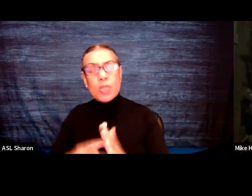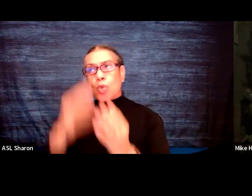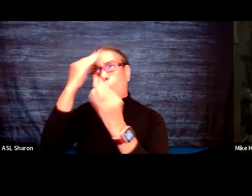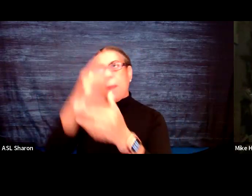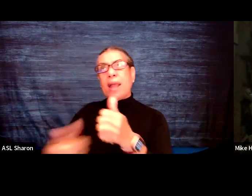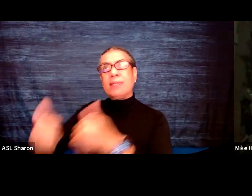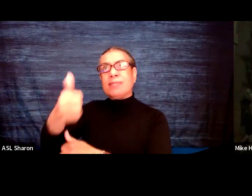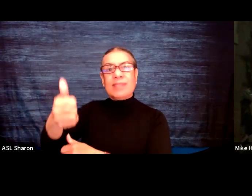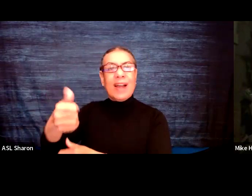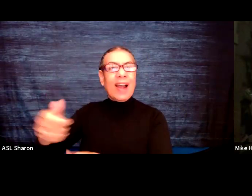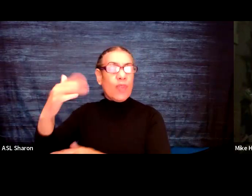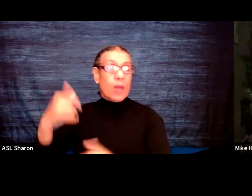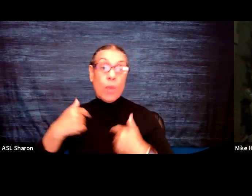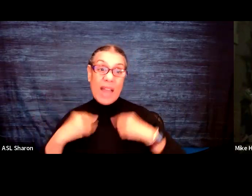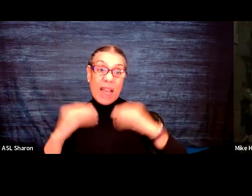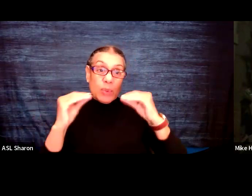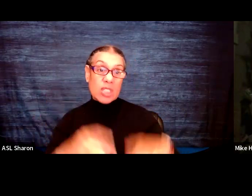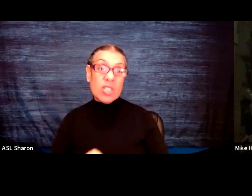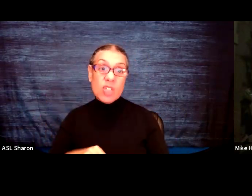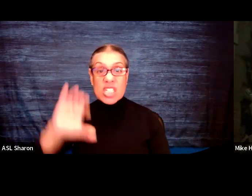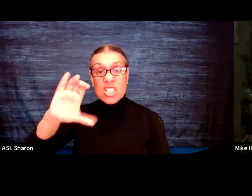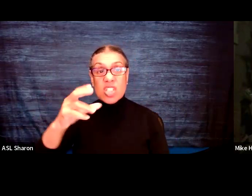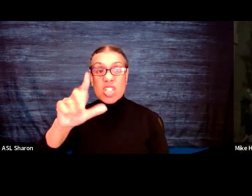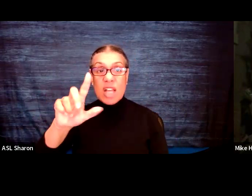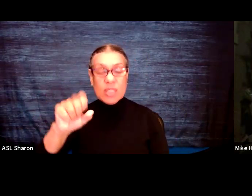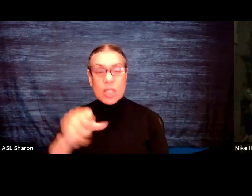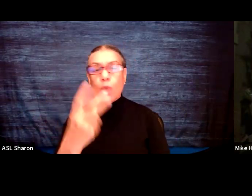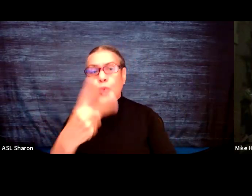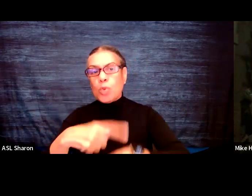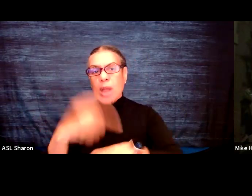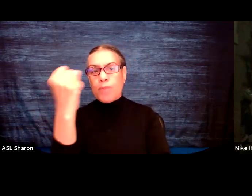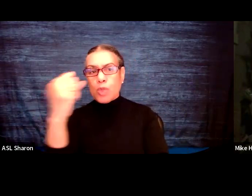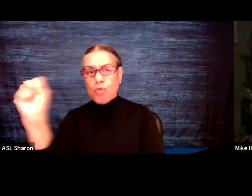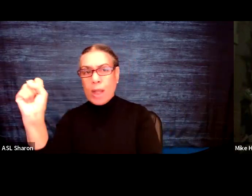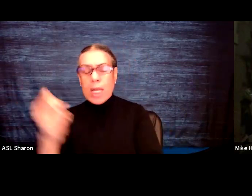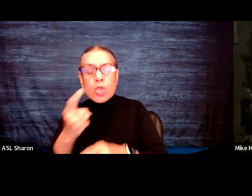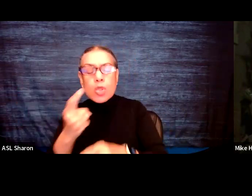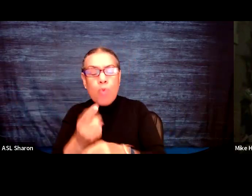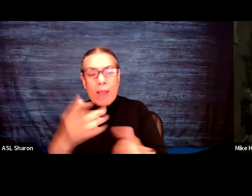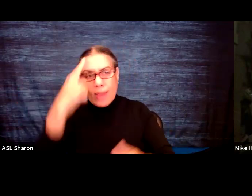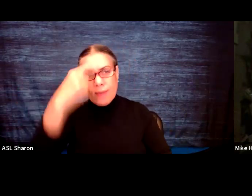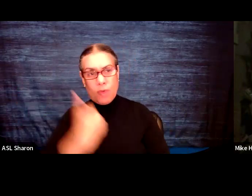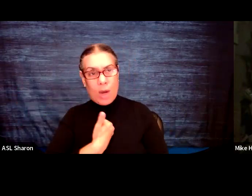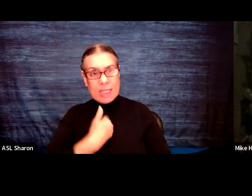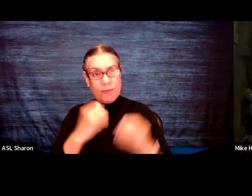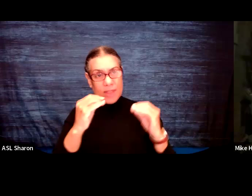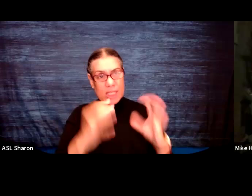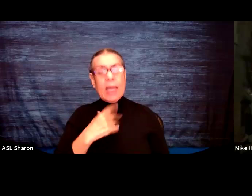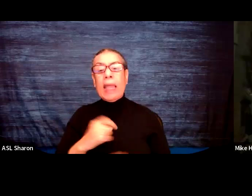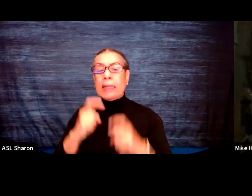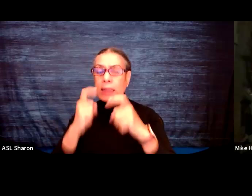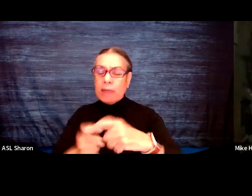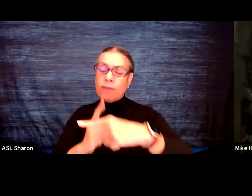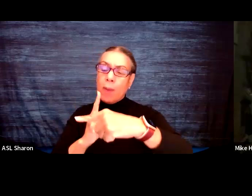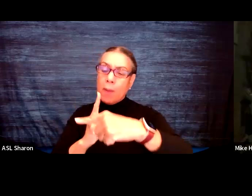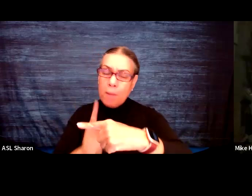I was a teacher in Chelsea, we went out on strike twice. It was the right thing to do for ourselves and a gift of a